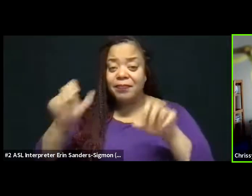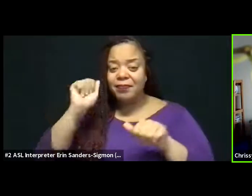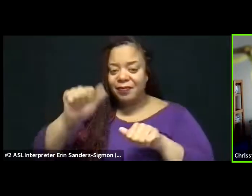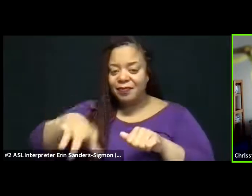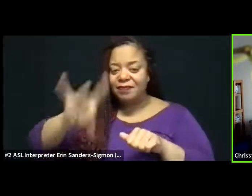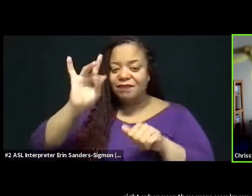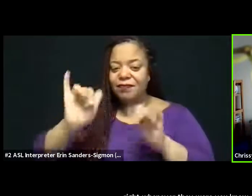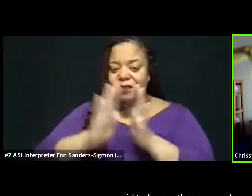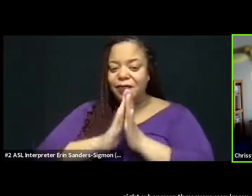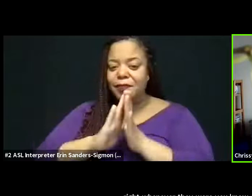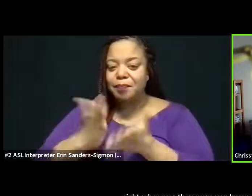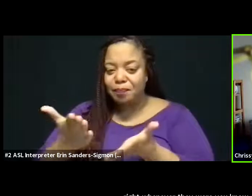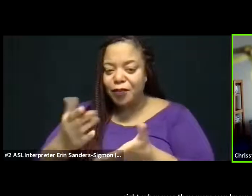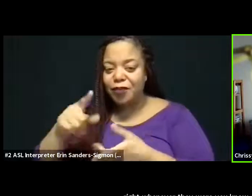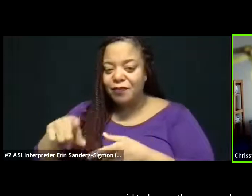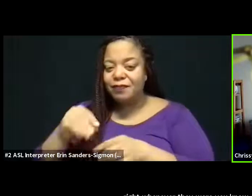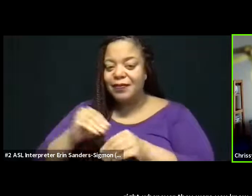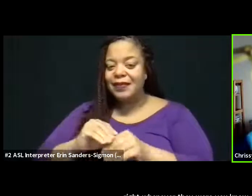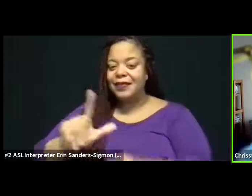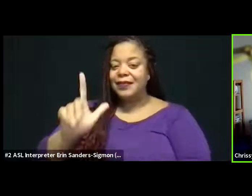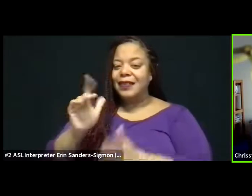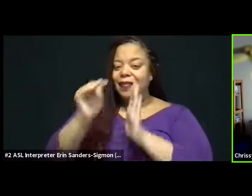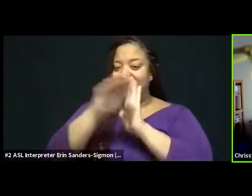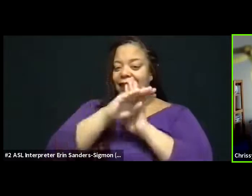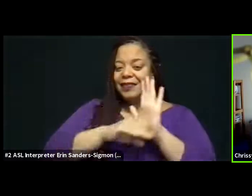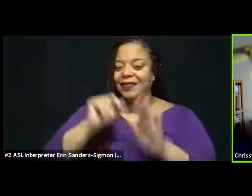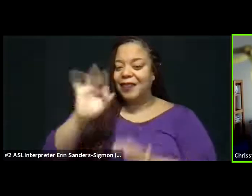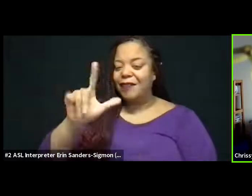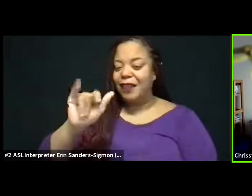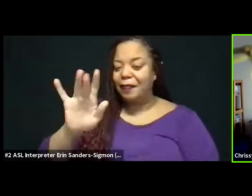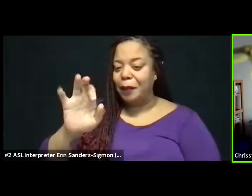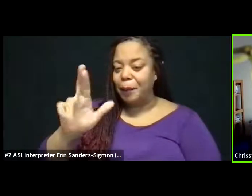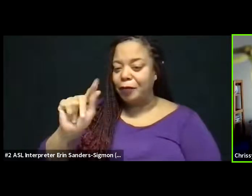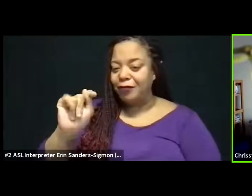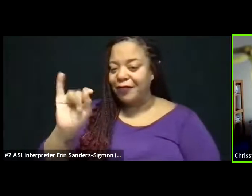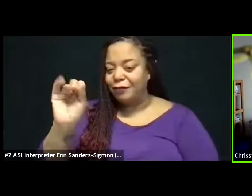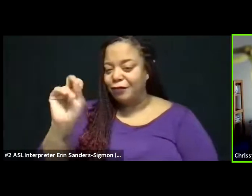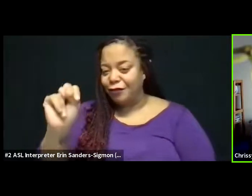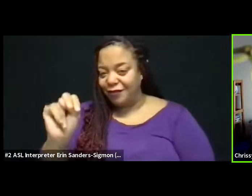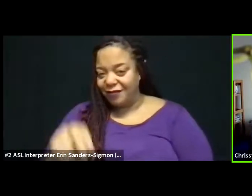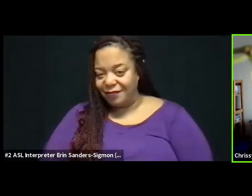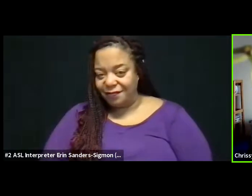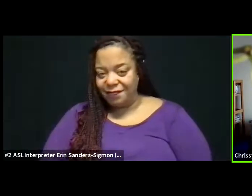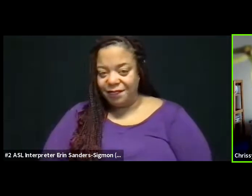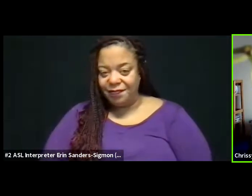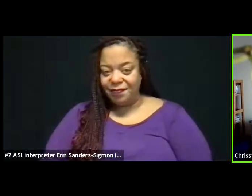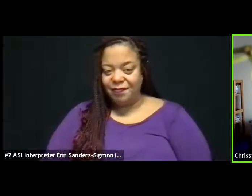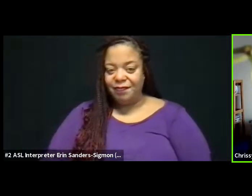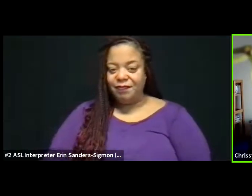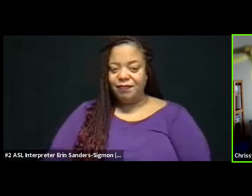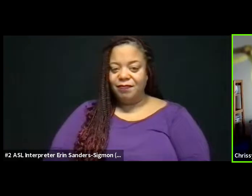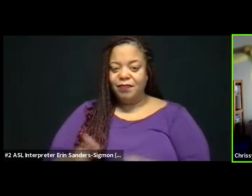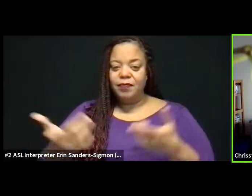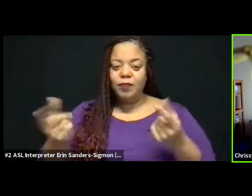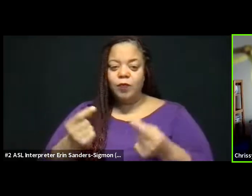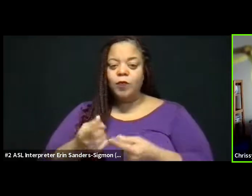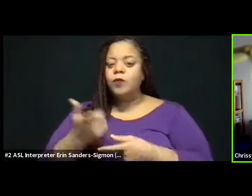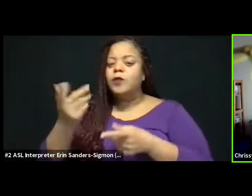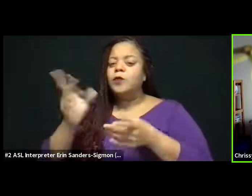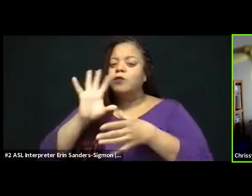learn more from the tremendous work that they're up to. So just wanting to uplift